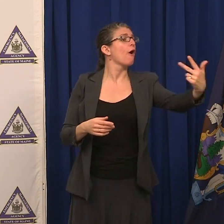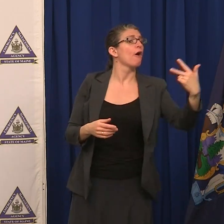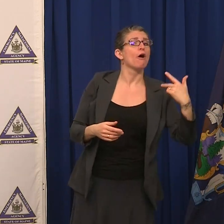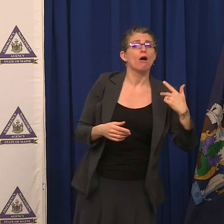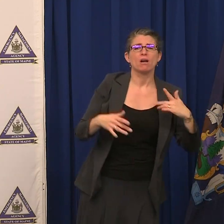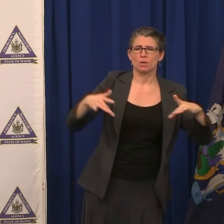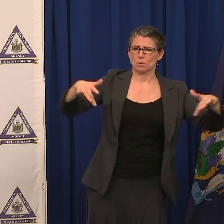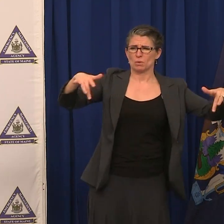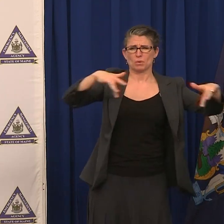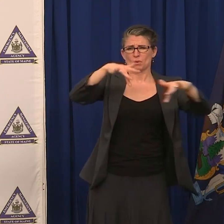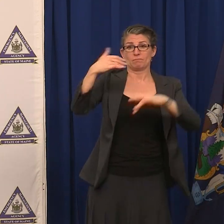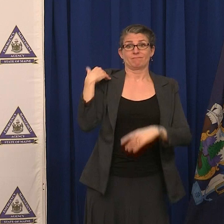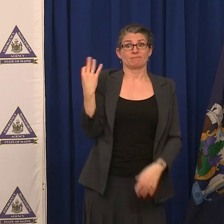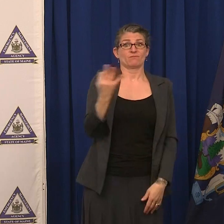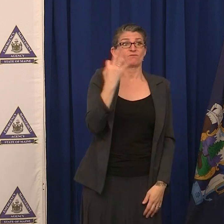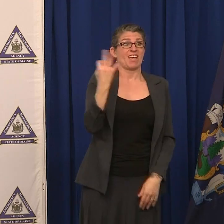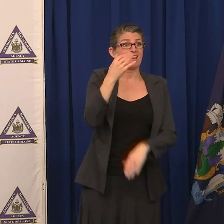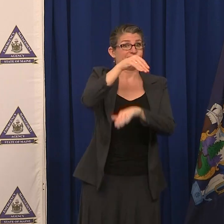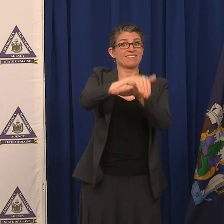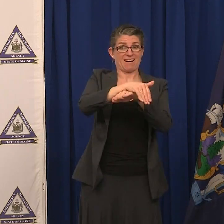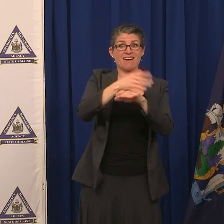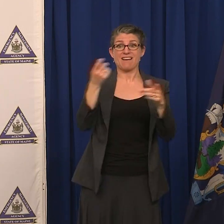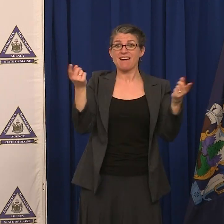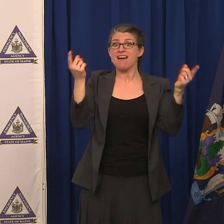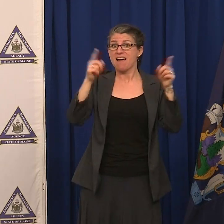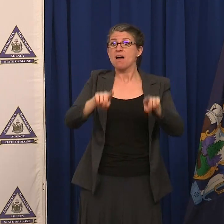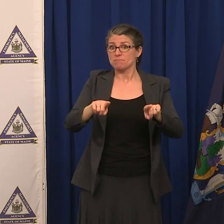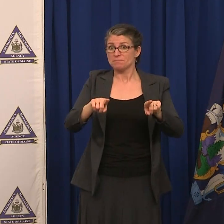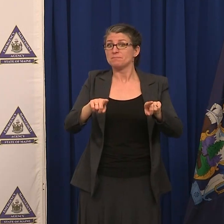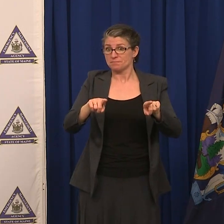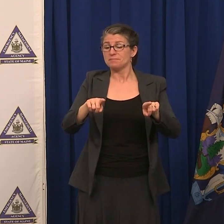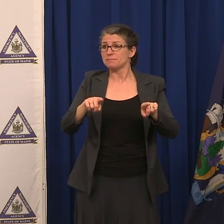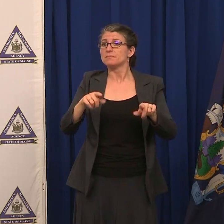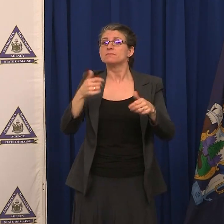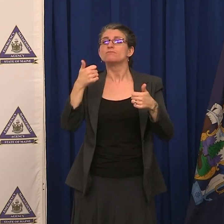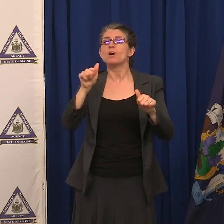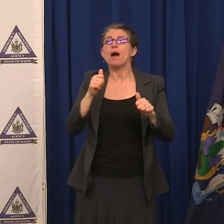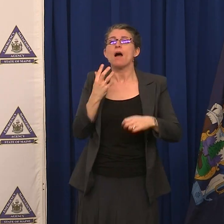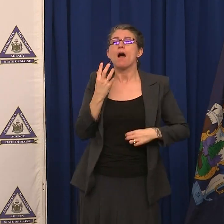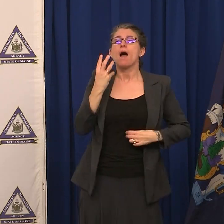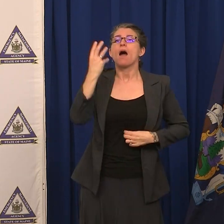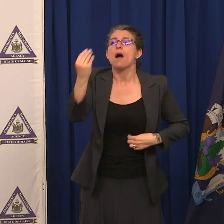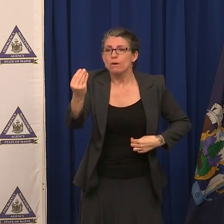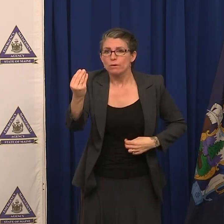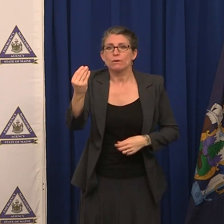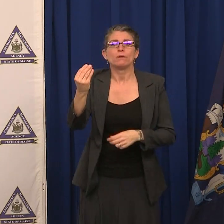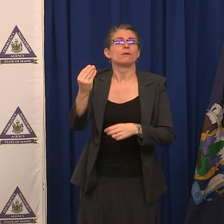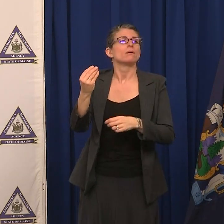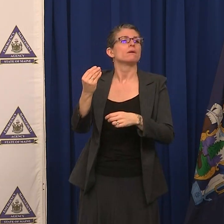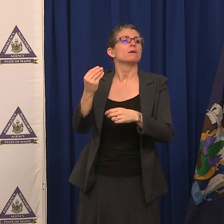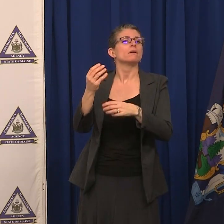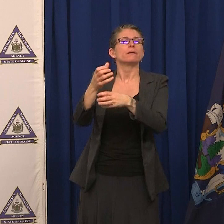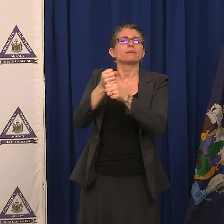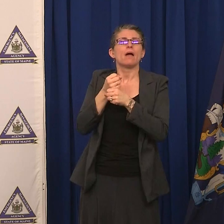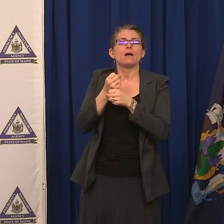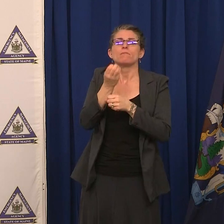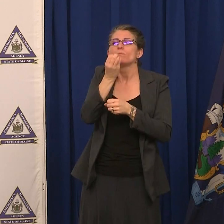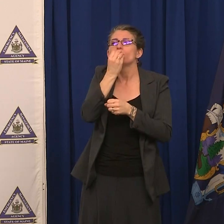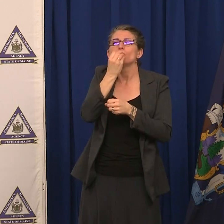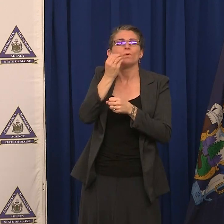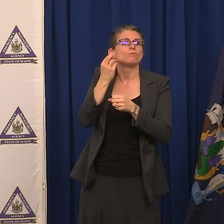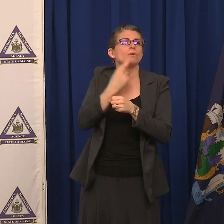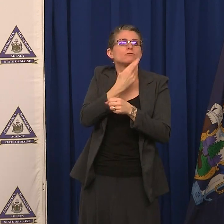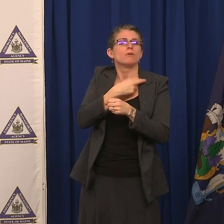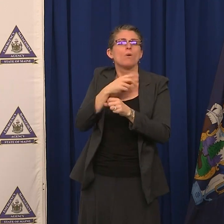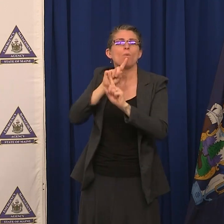takeout from a restaurant in order to support a local restaurant that we really like. And the restaurant that we visited had a